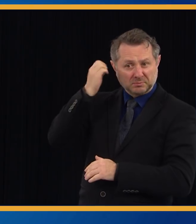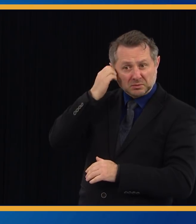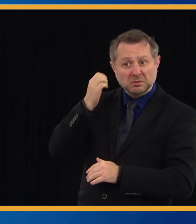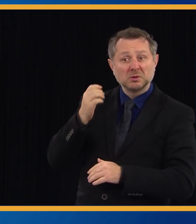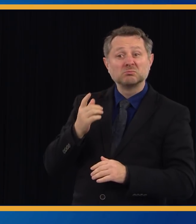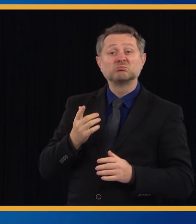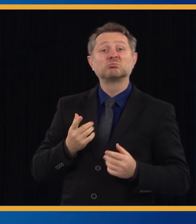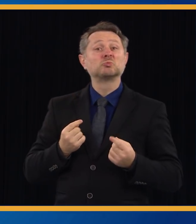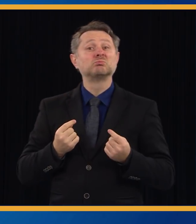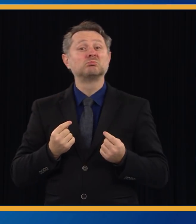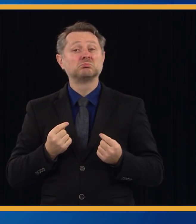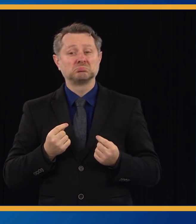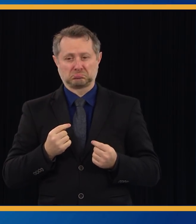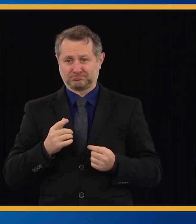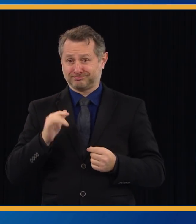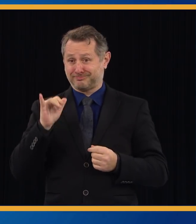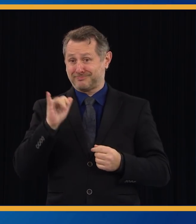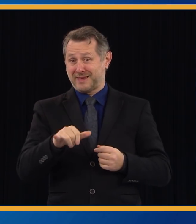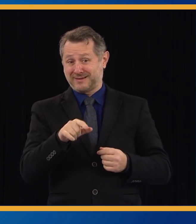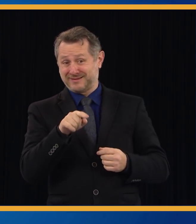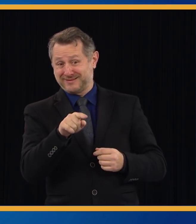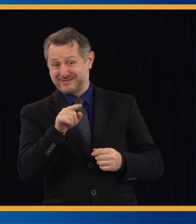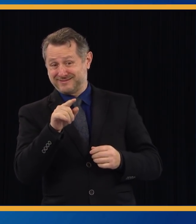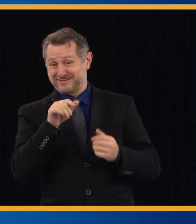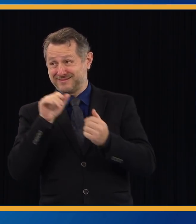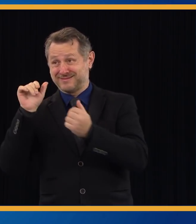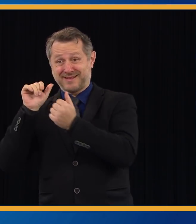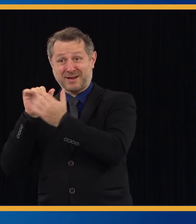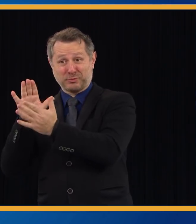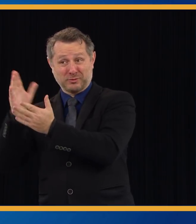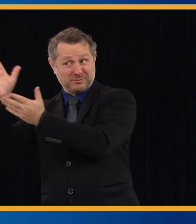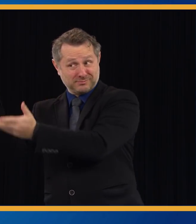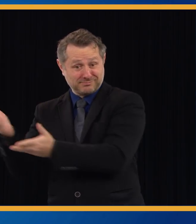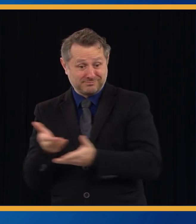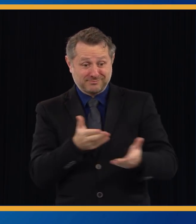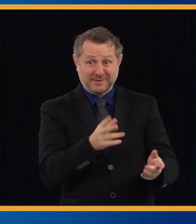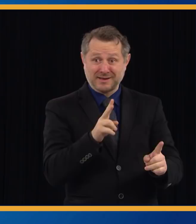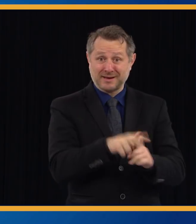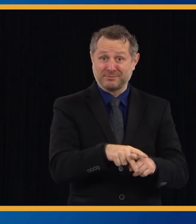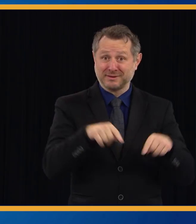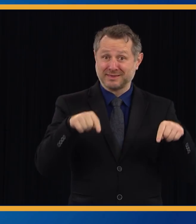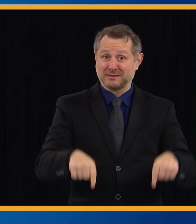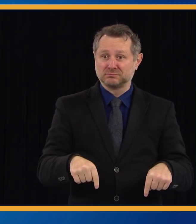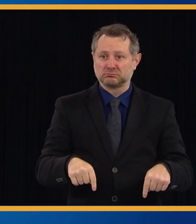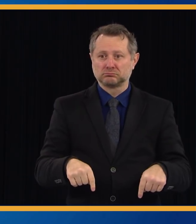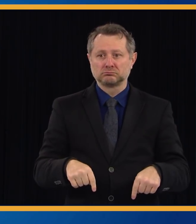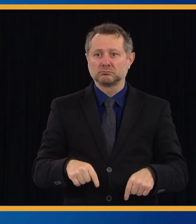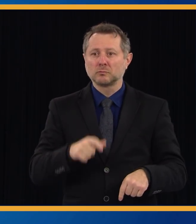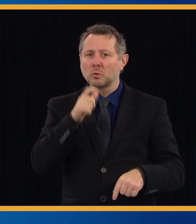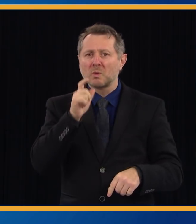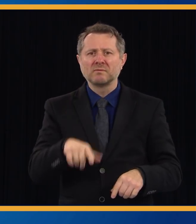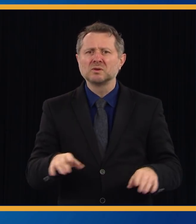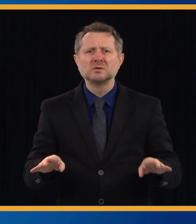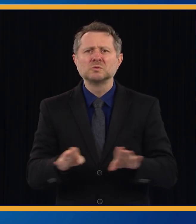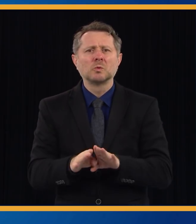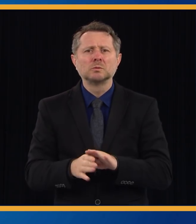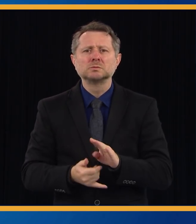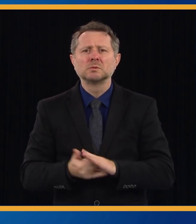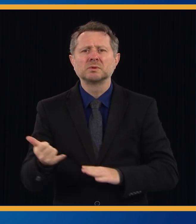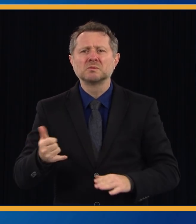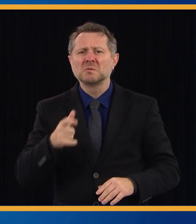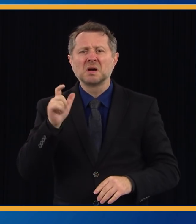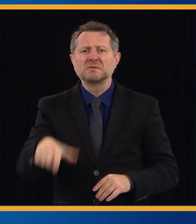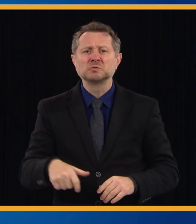we bring these techniques here, and we wouldn't have to shut down the tunnel at all, period. We could